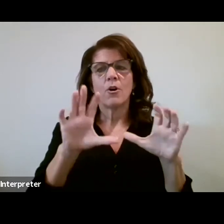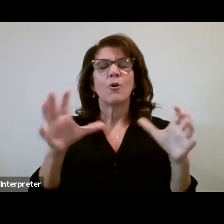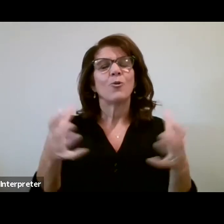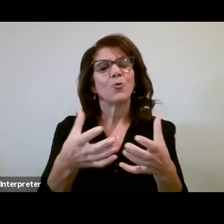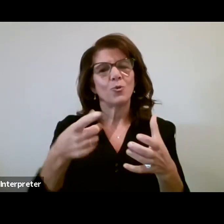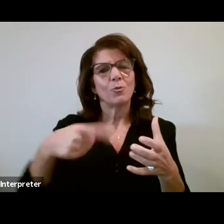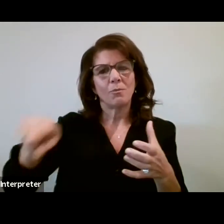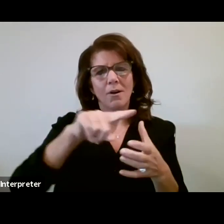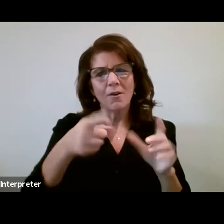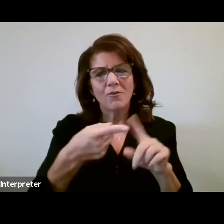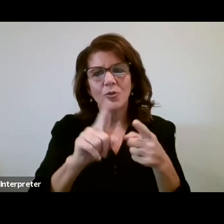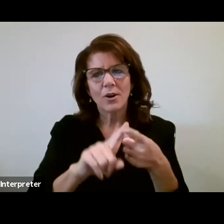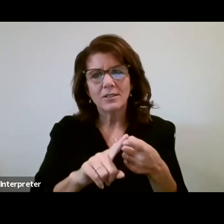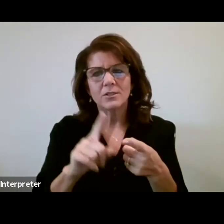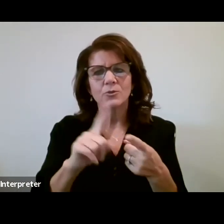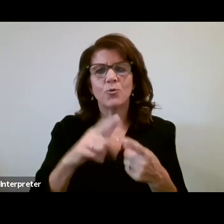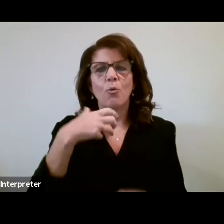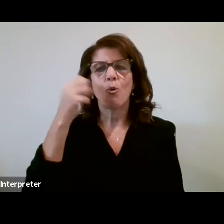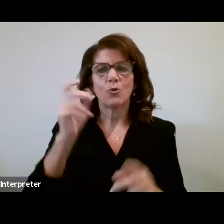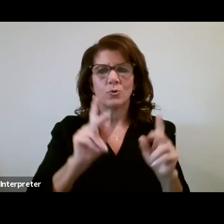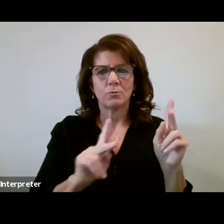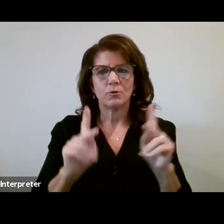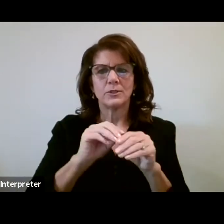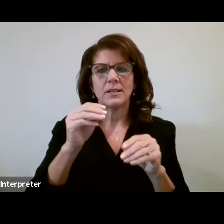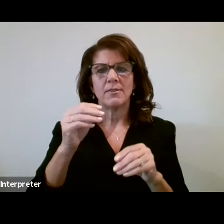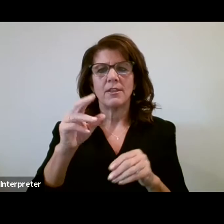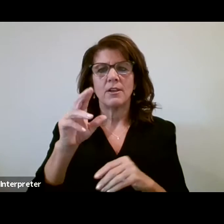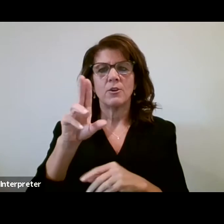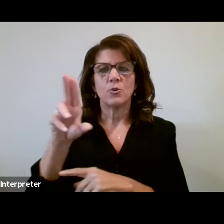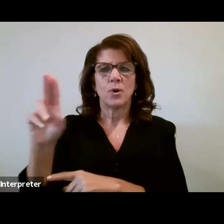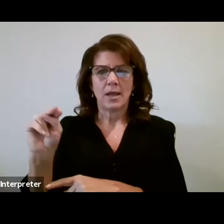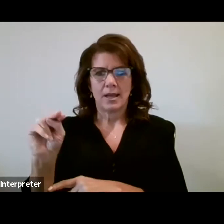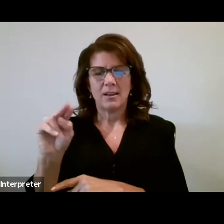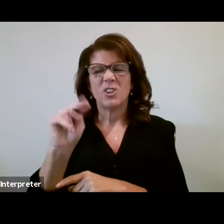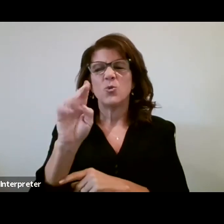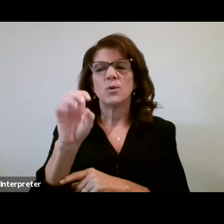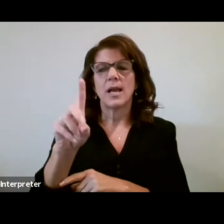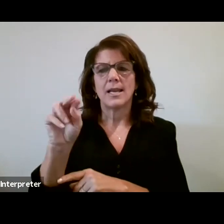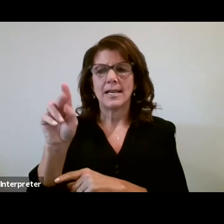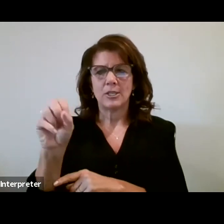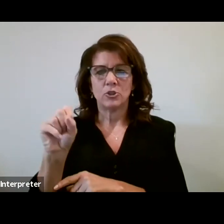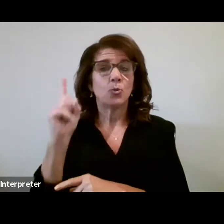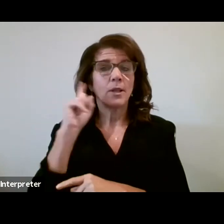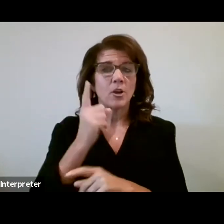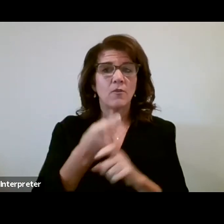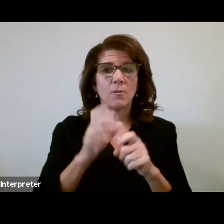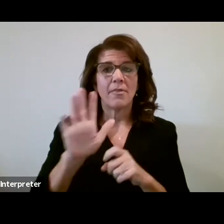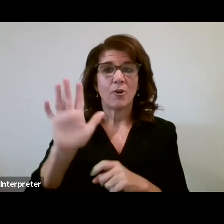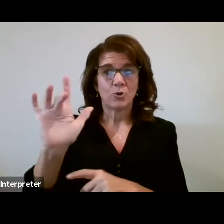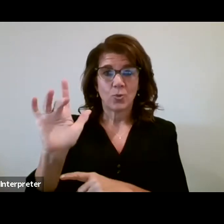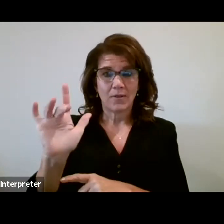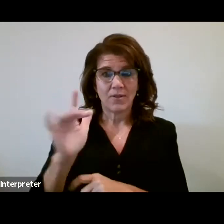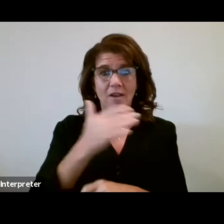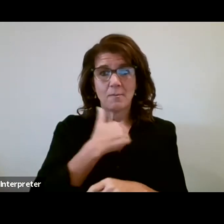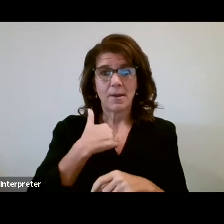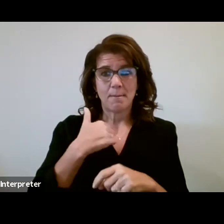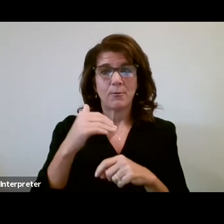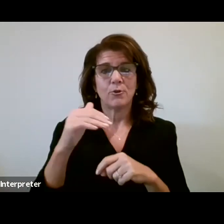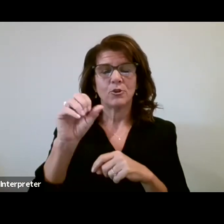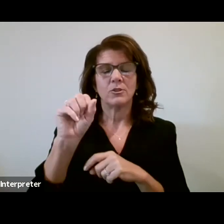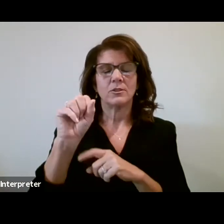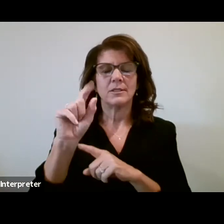friends of older persons here at the United Nations, and you'll be hearing from 2 of their 25 member states today on the